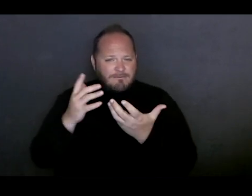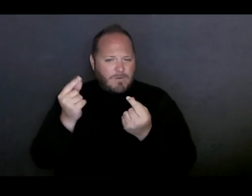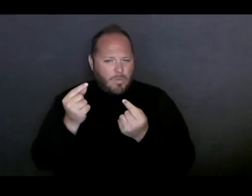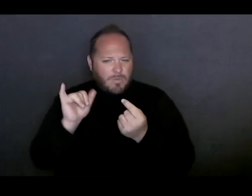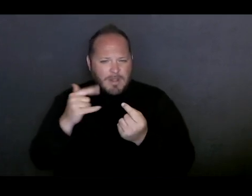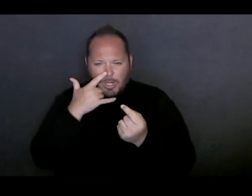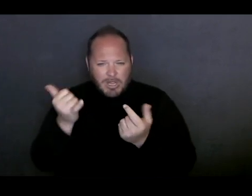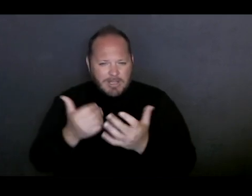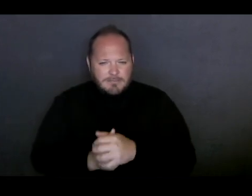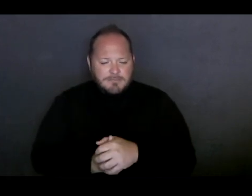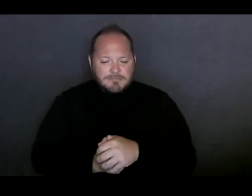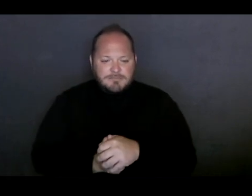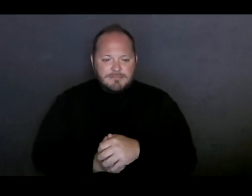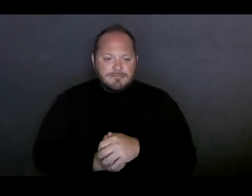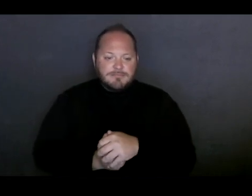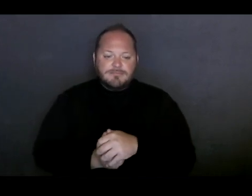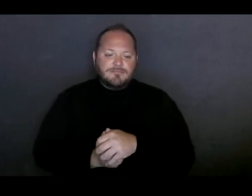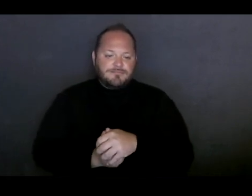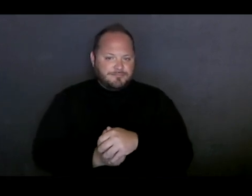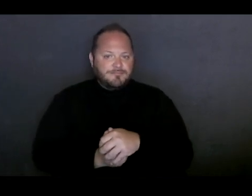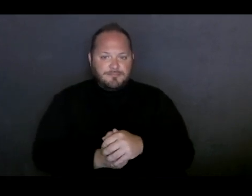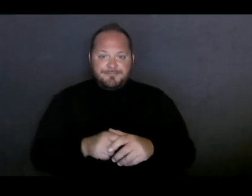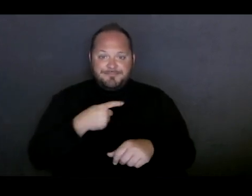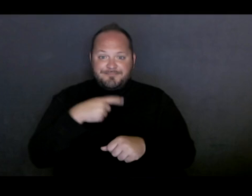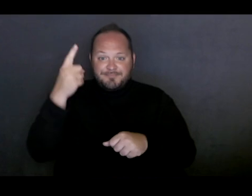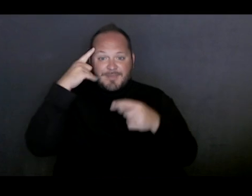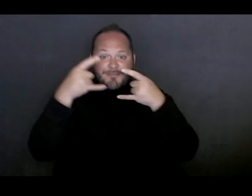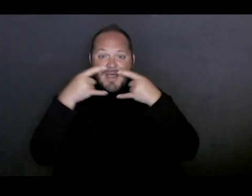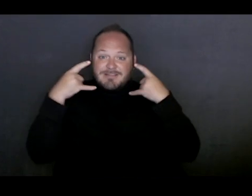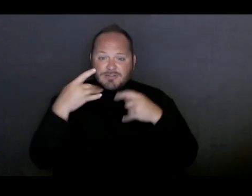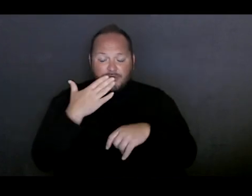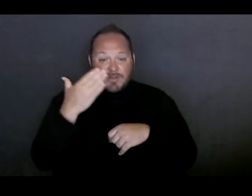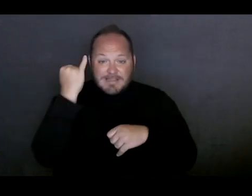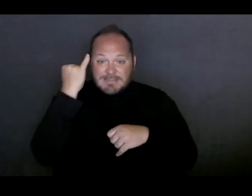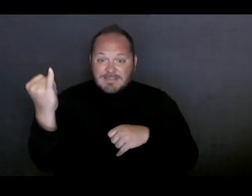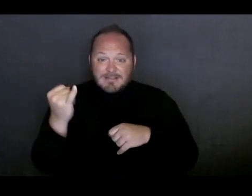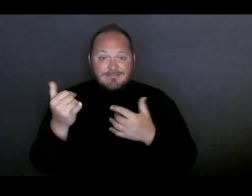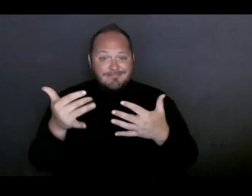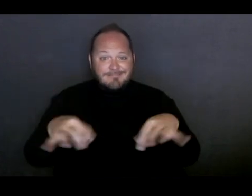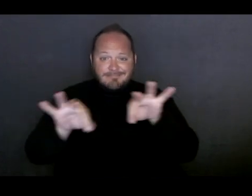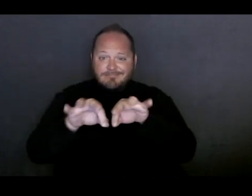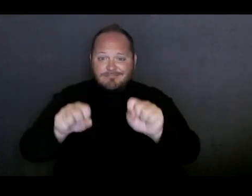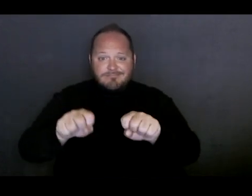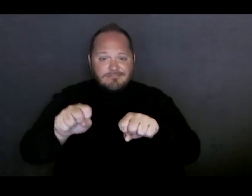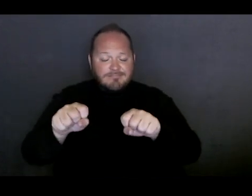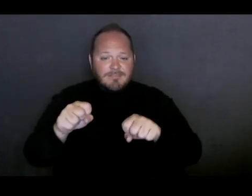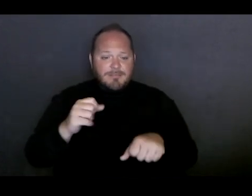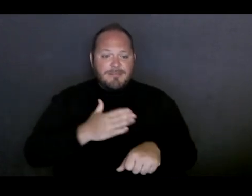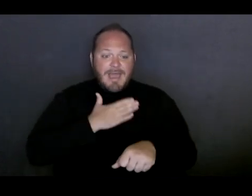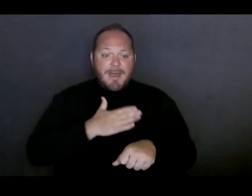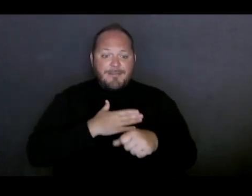think masking is a really good idea and really important, and I'm glad that it has kind of entered the conversation again